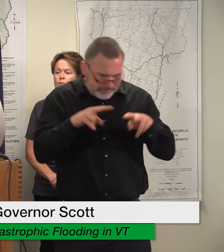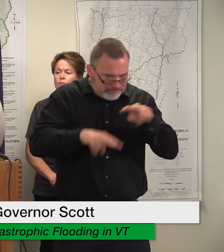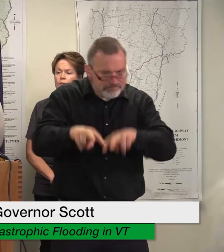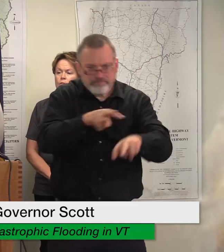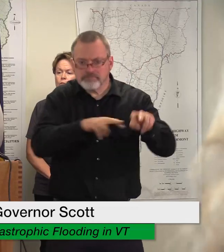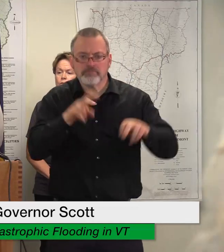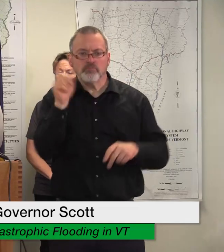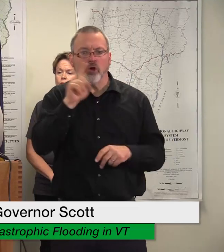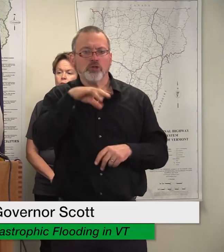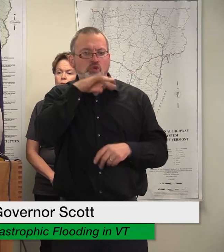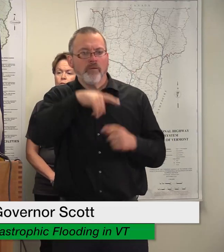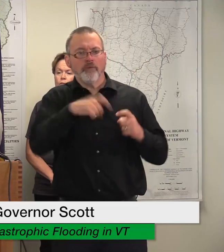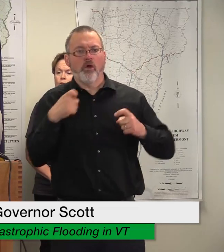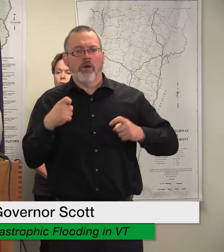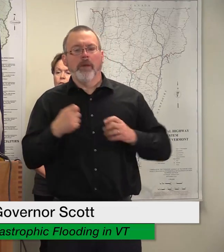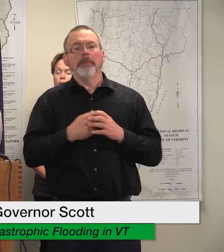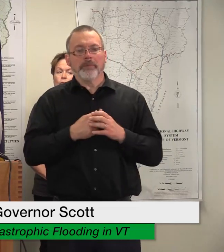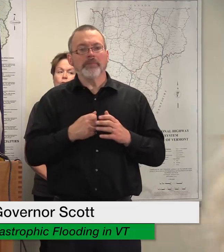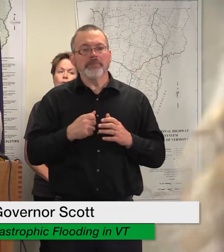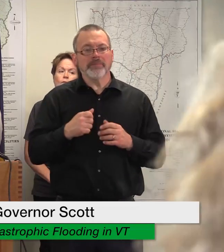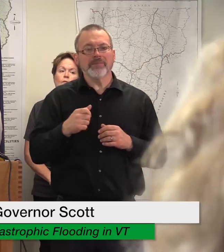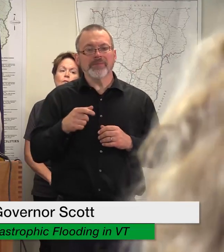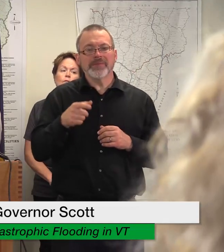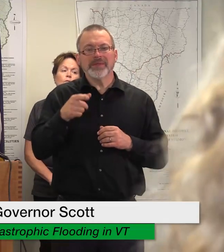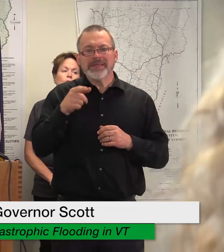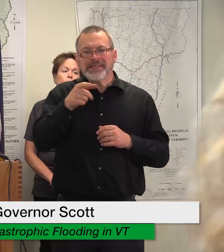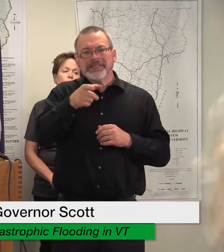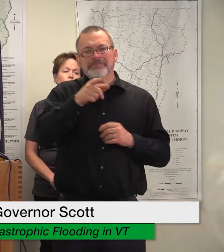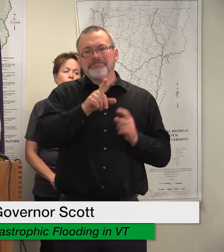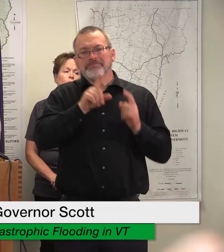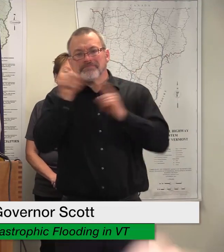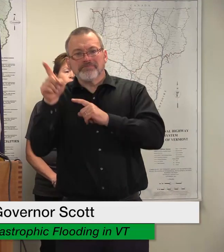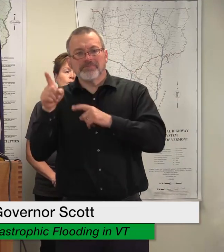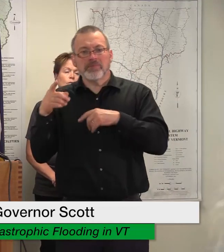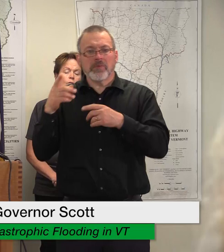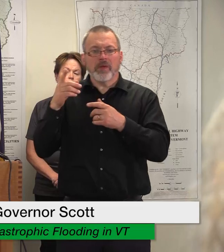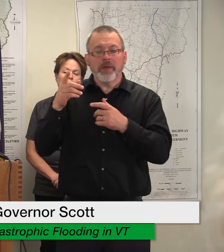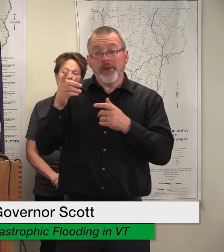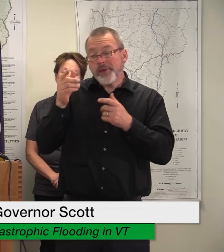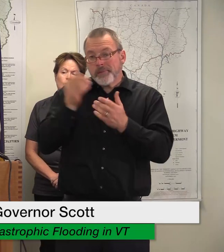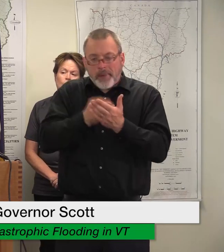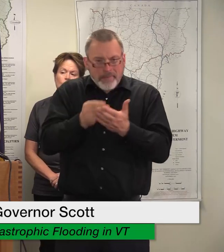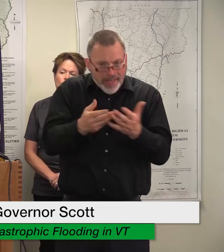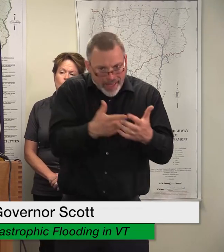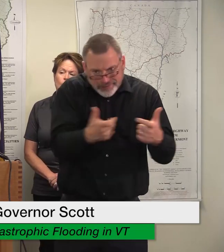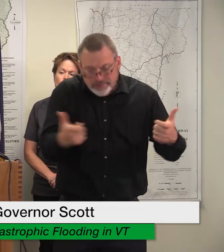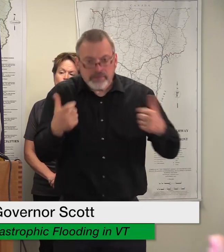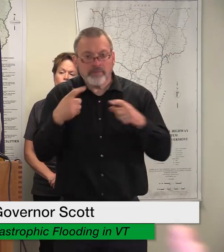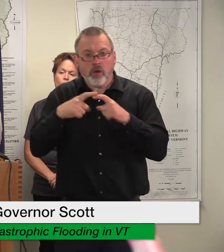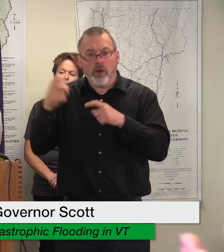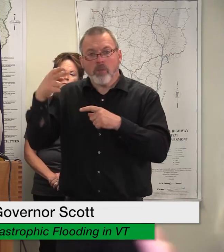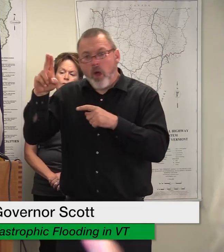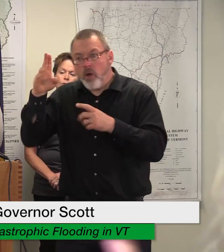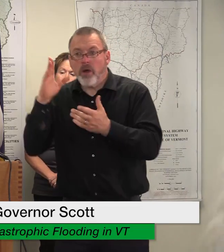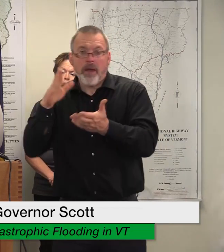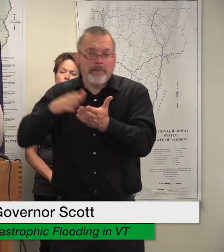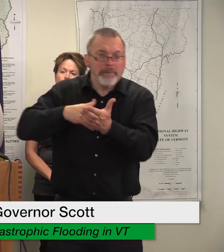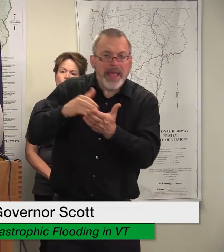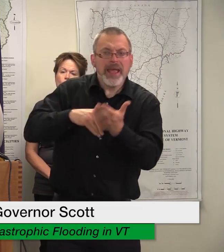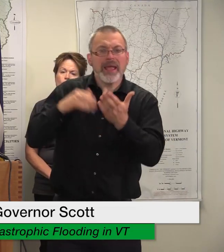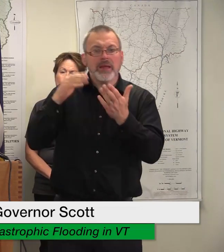be very common. They're things you purchase at the hardware store, the automotive store, or the grocery store, like paint, charcoal lighter, oven